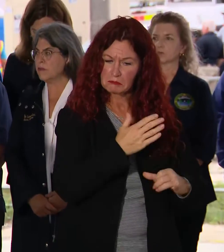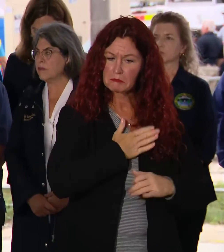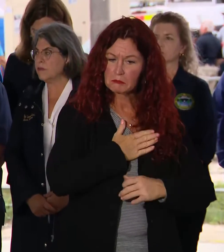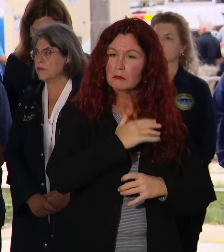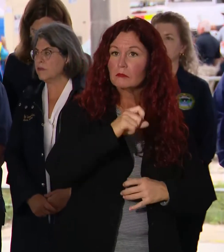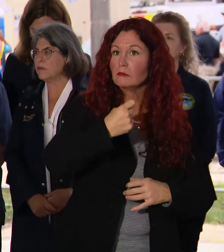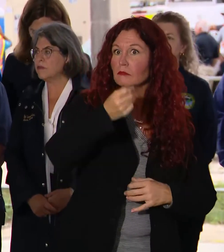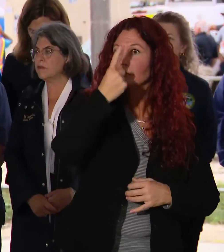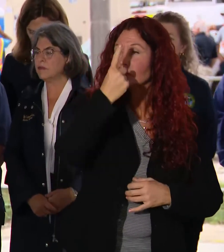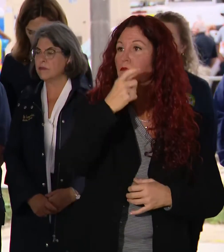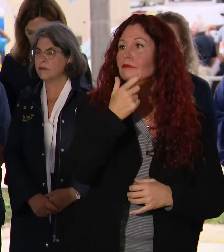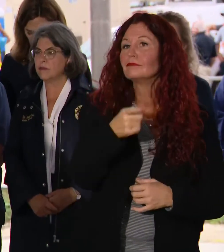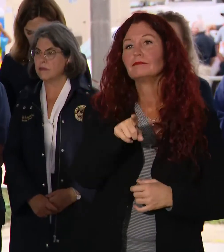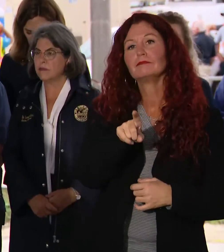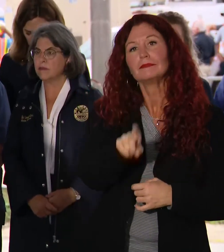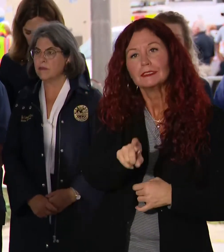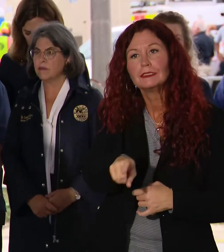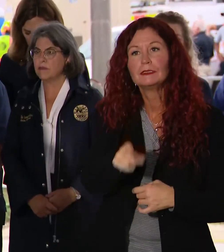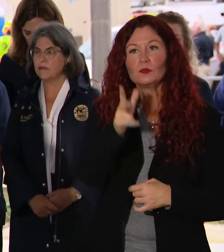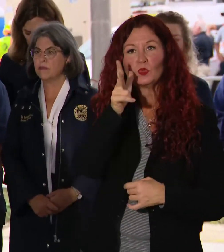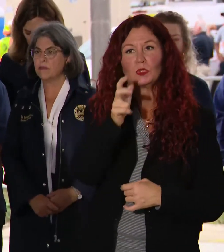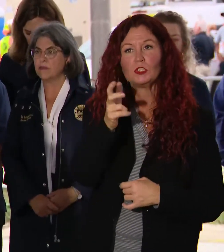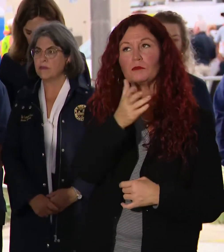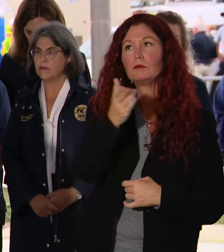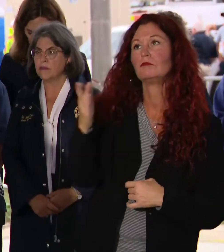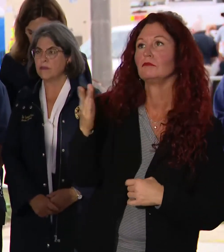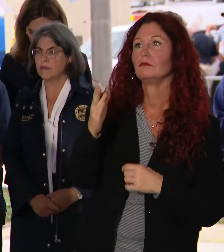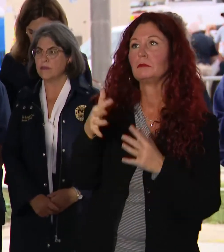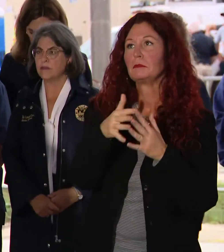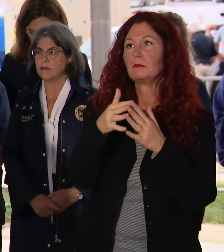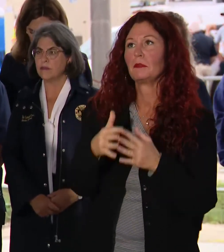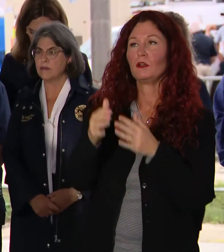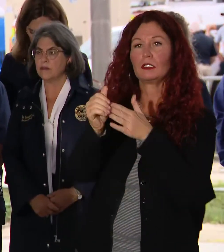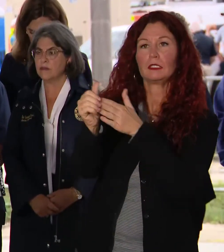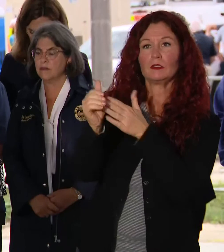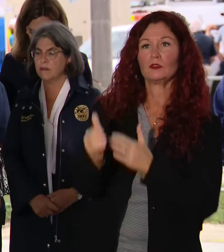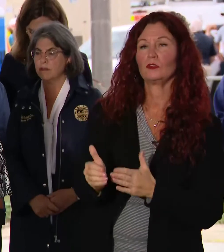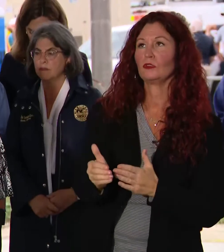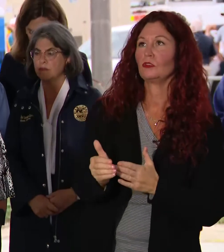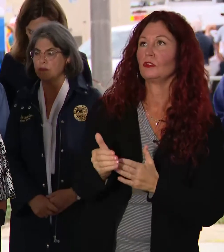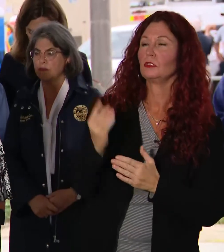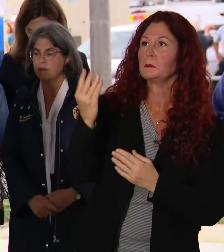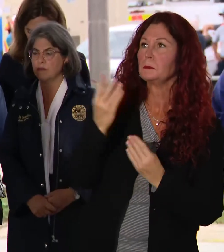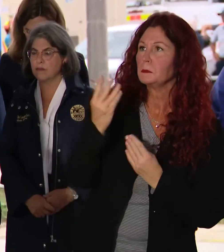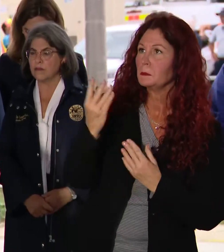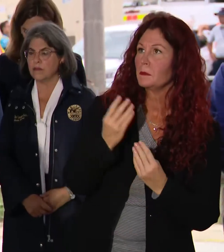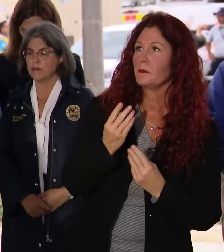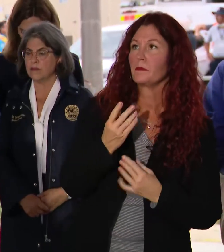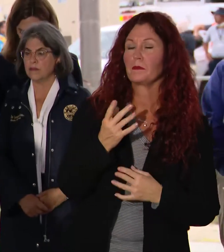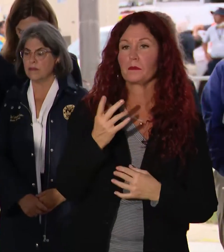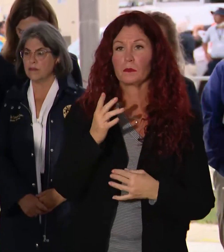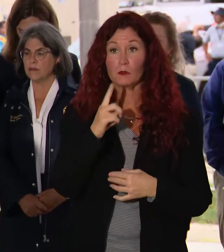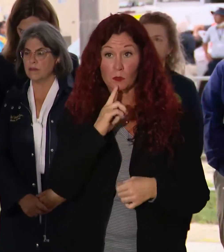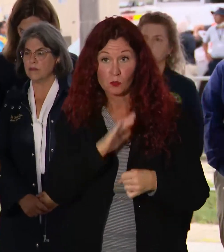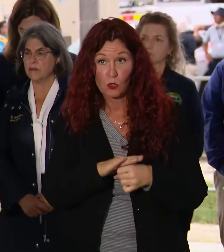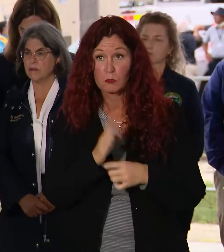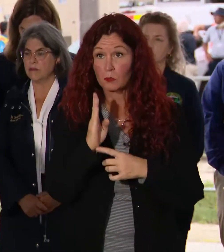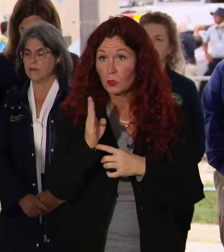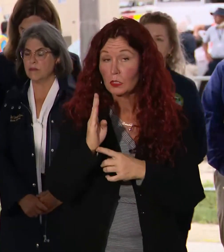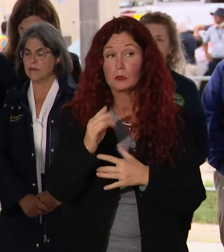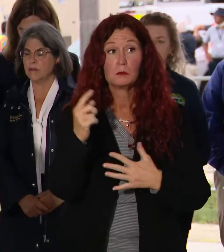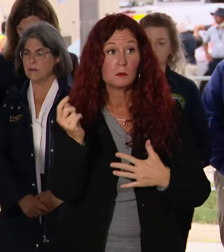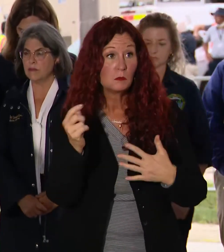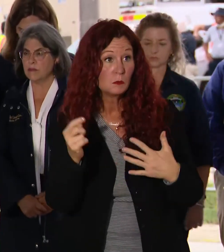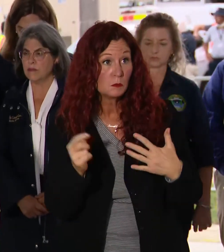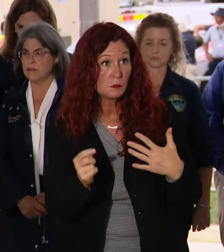from the leader of our nation about the things that he was prepared to commit to, and where